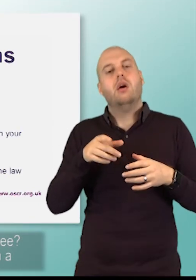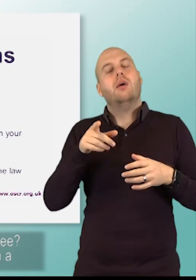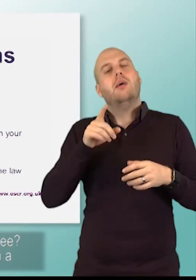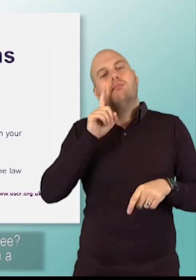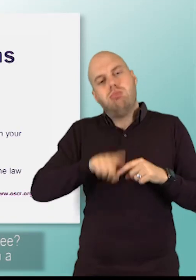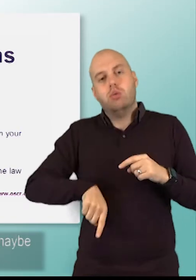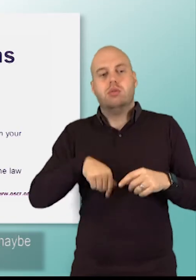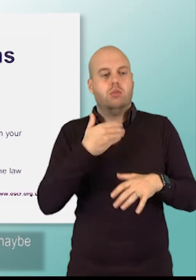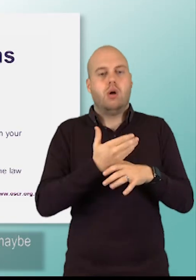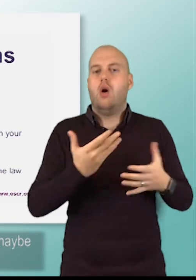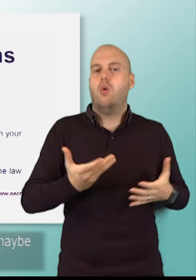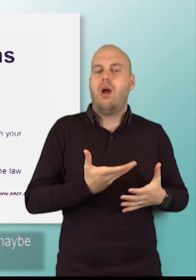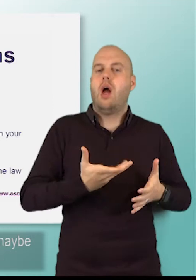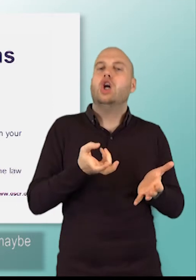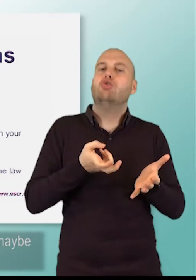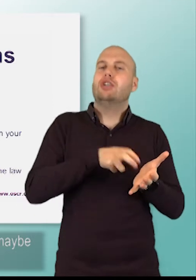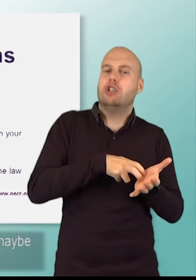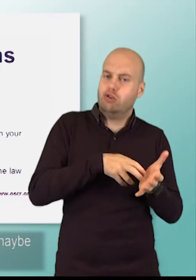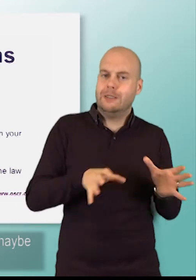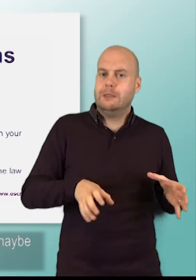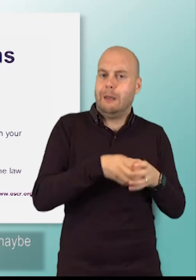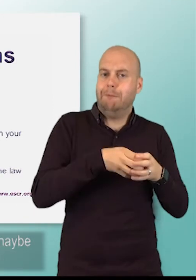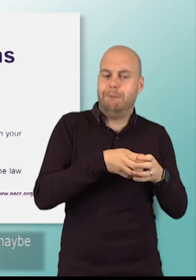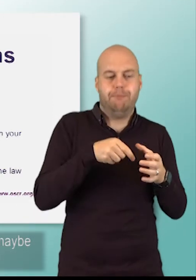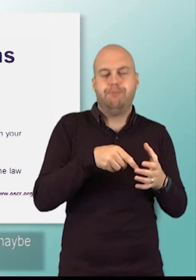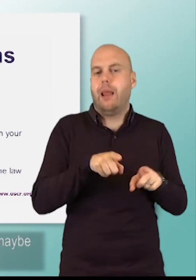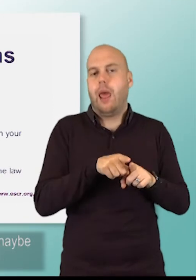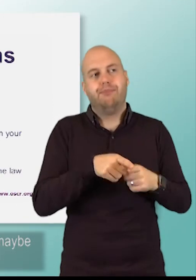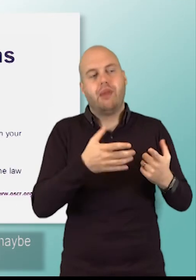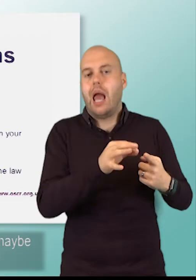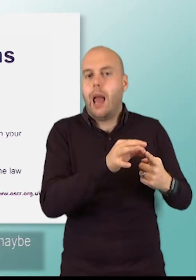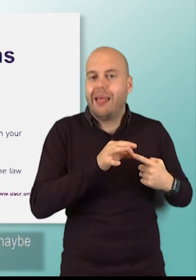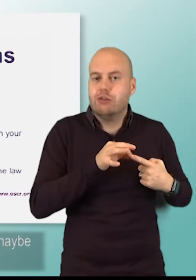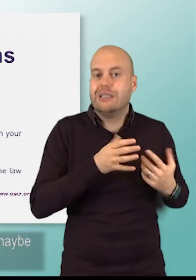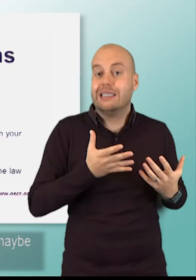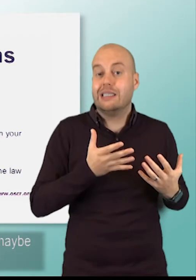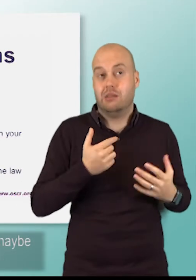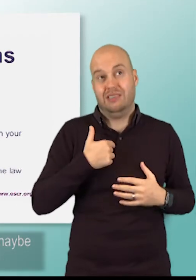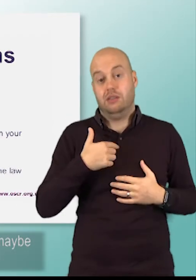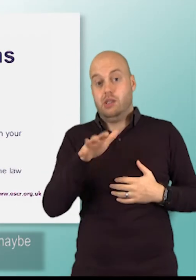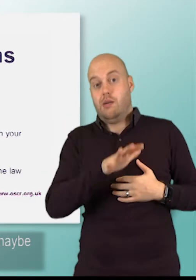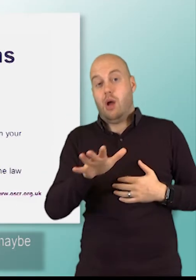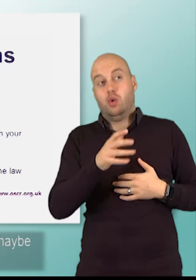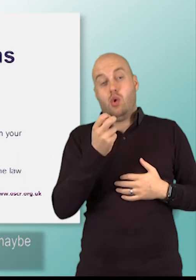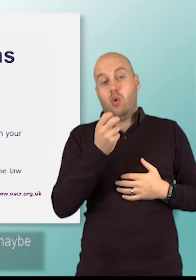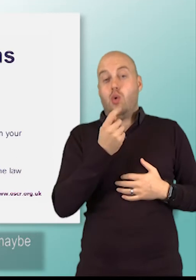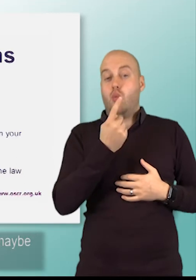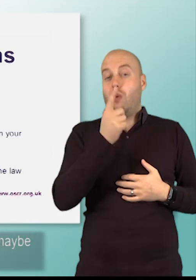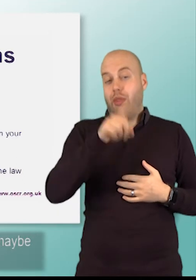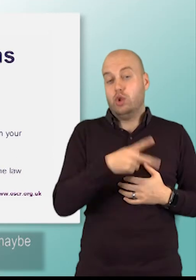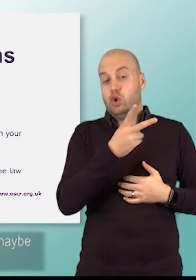largest group is in our registration team on working on applications. We get